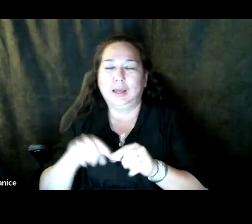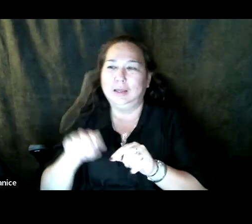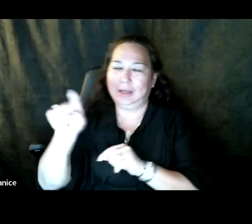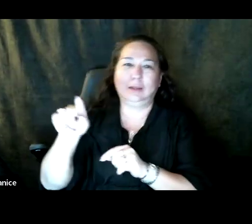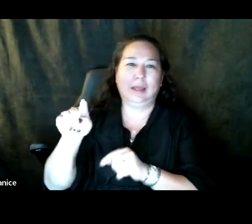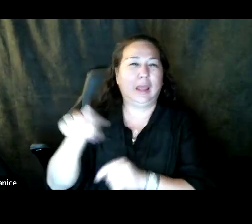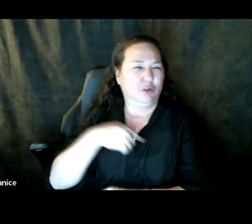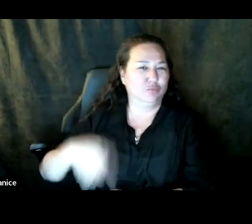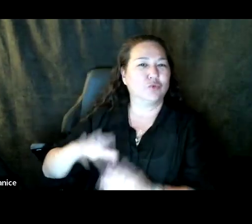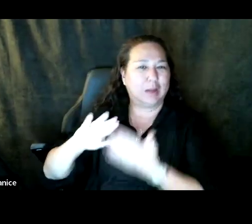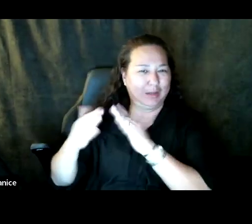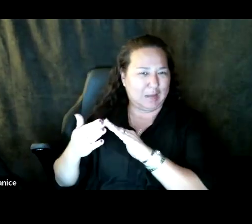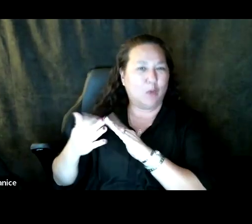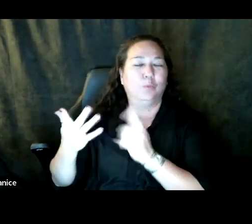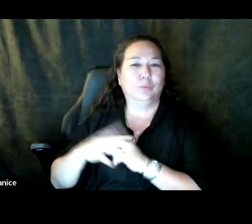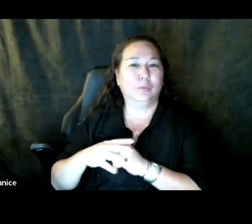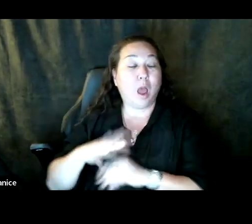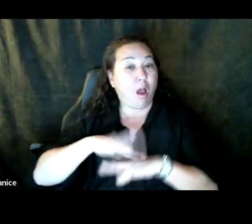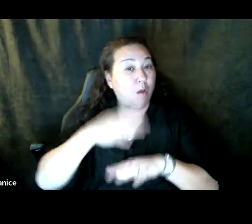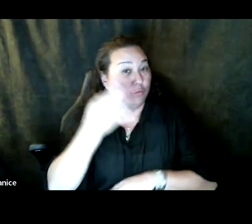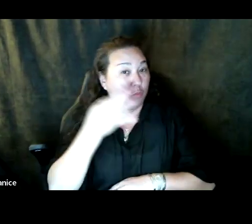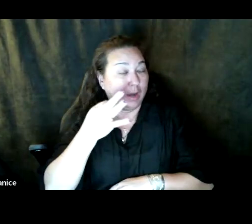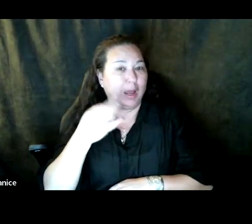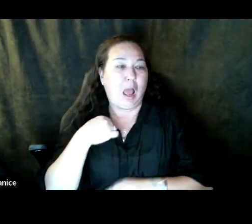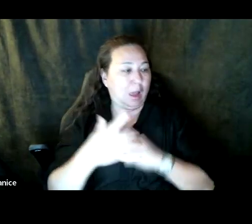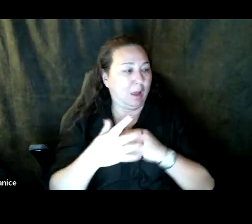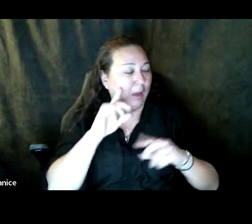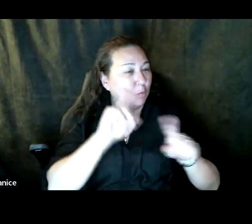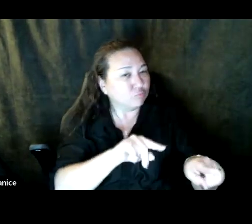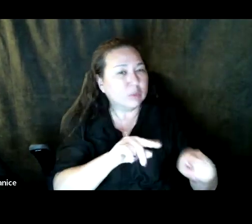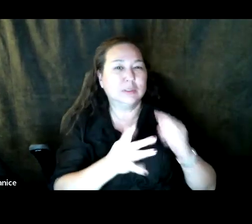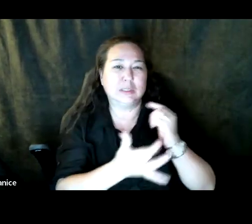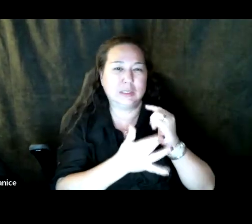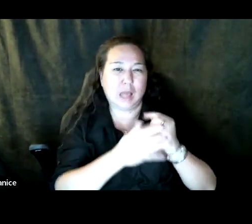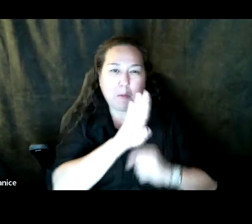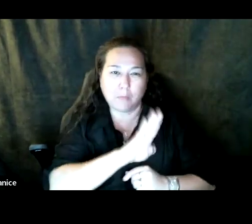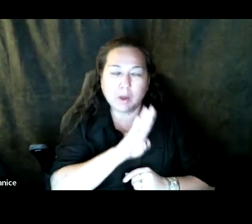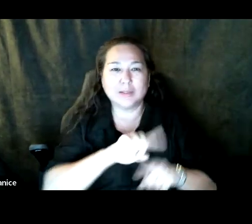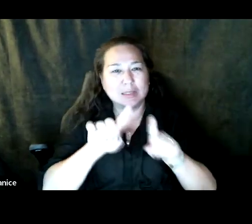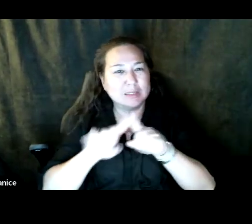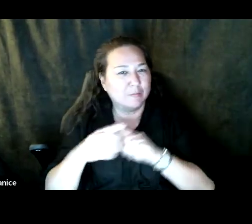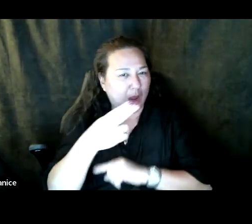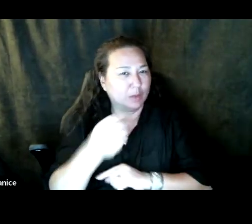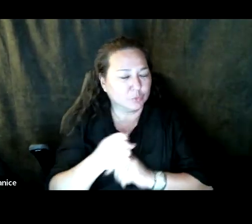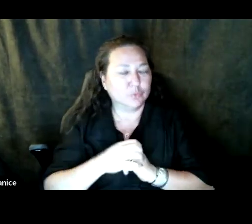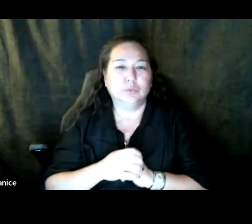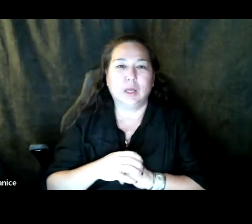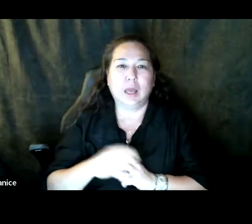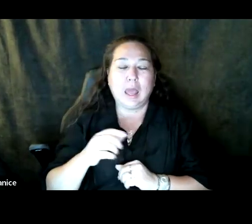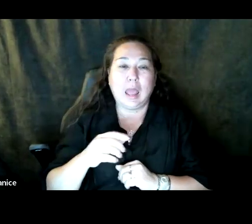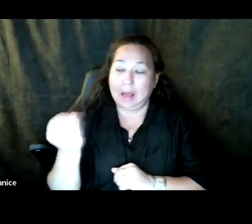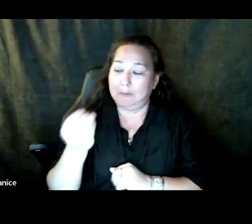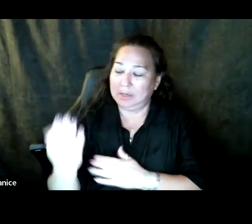Chinatown. On Friday, I visited Tech Boston and Excel High Schools. And on Monday morning, I greeted students at the